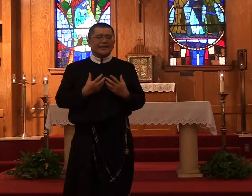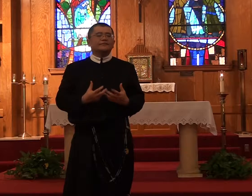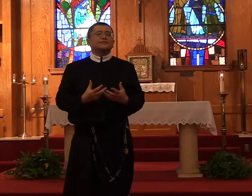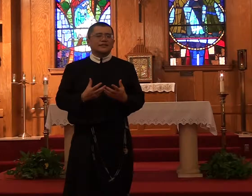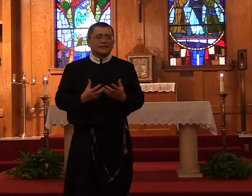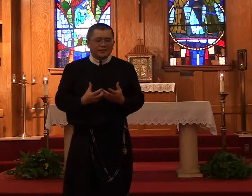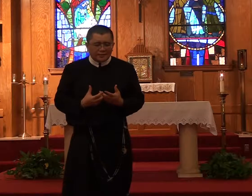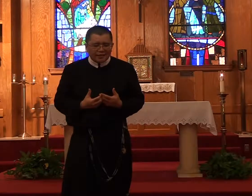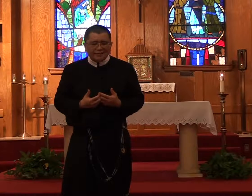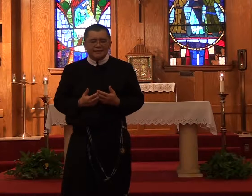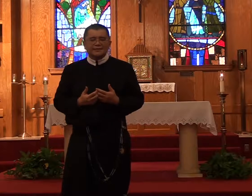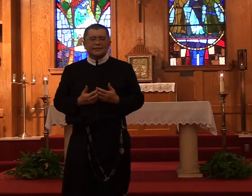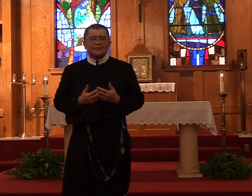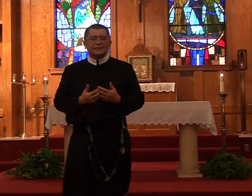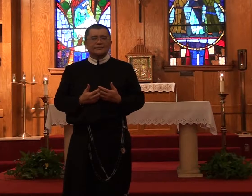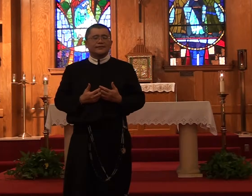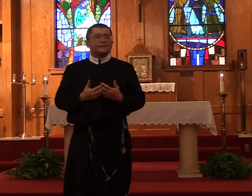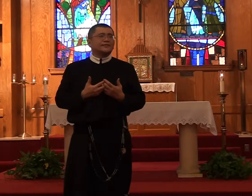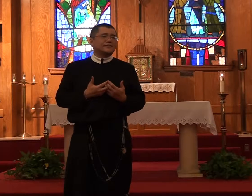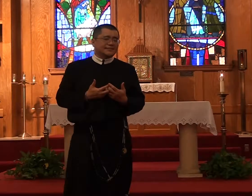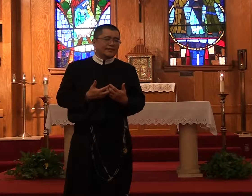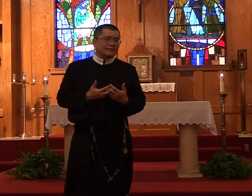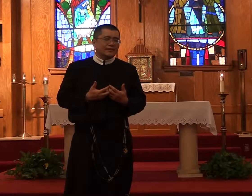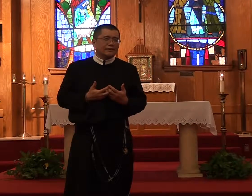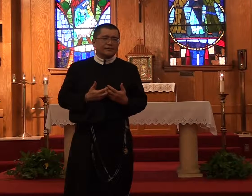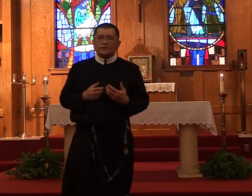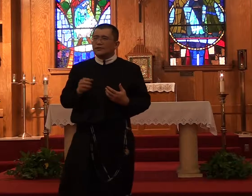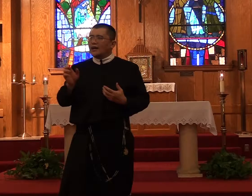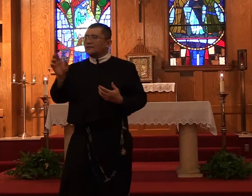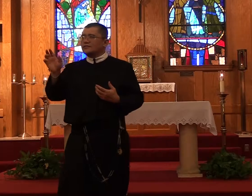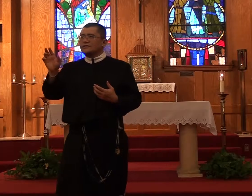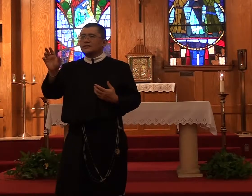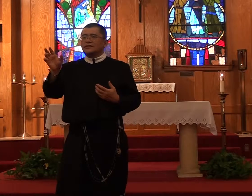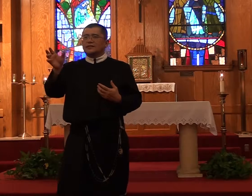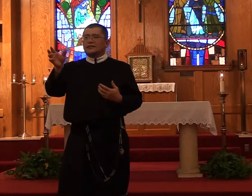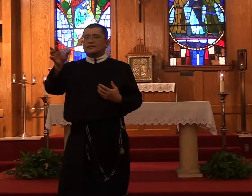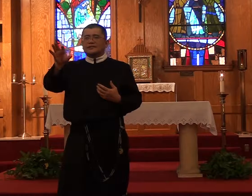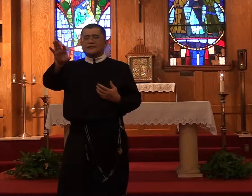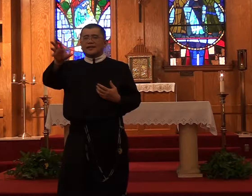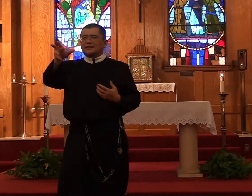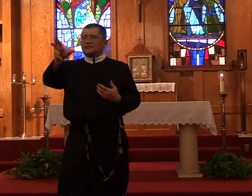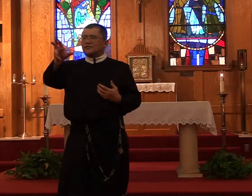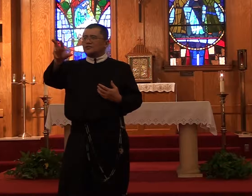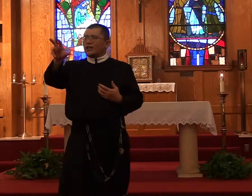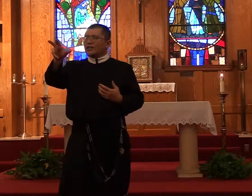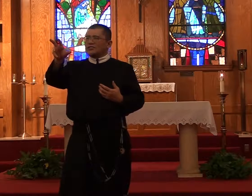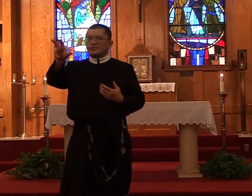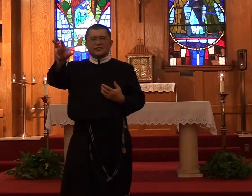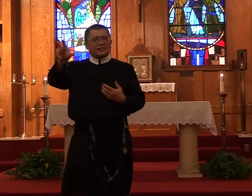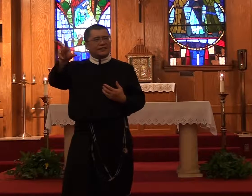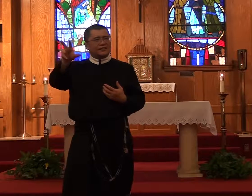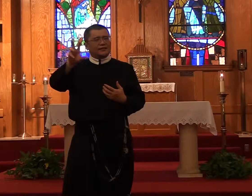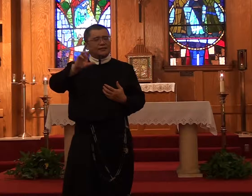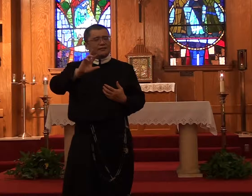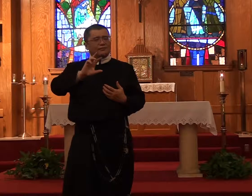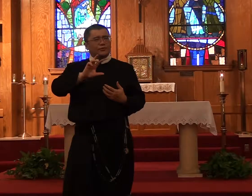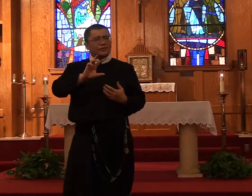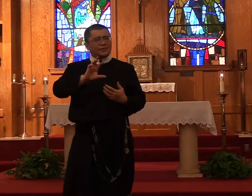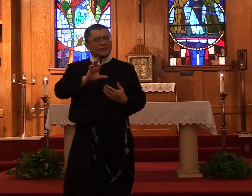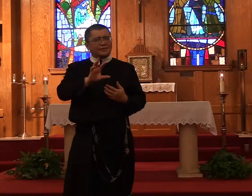of Jesus Christ. We don't use His name. We go after or some kind of a strange thing. And Saint Paul said, you know,